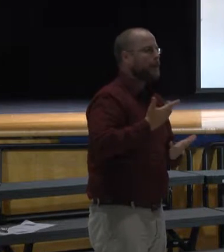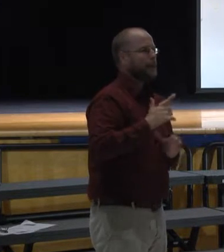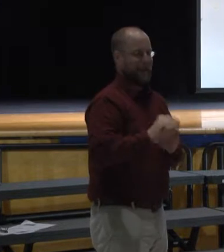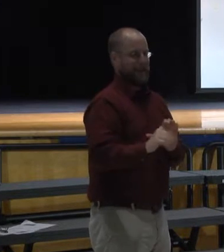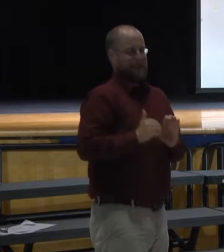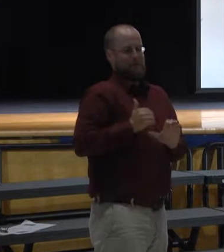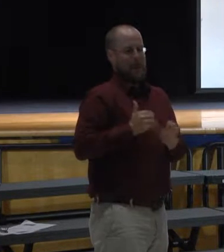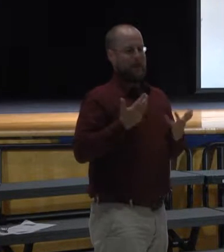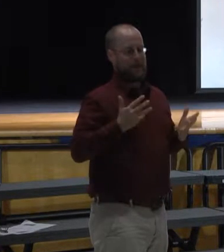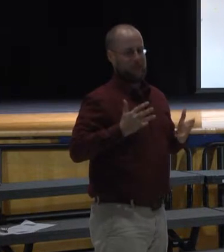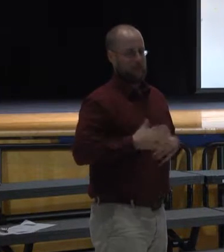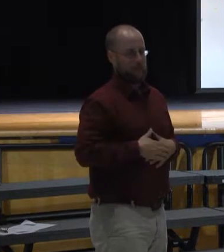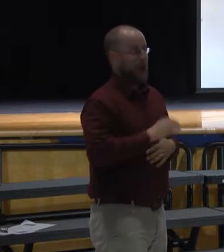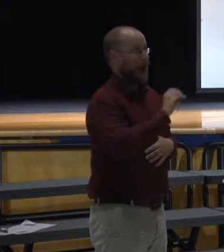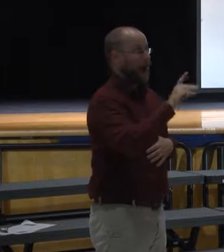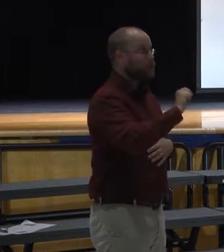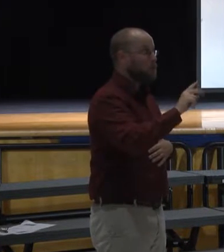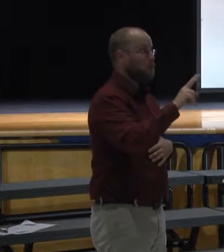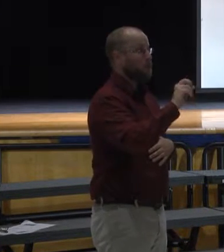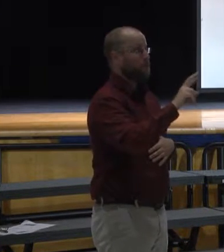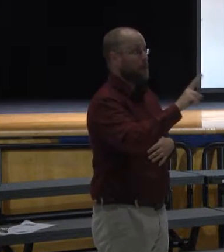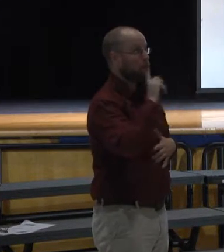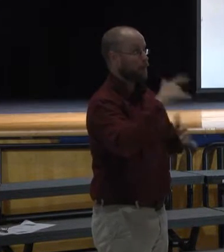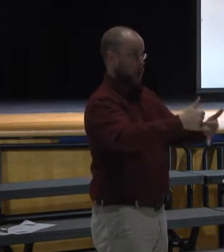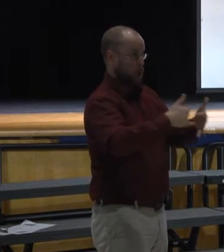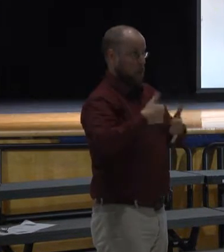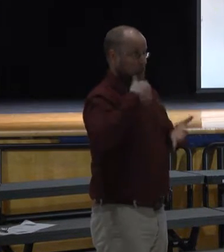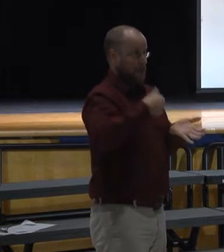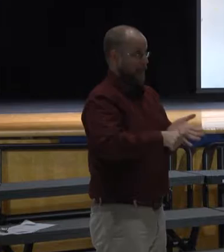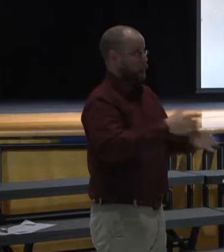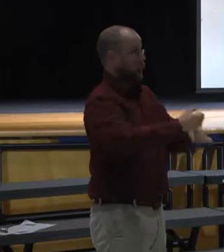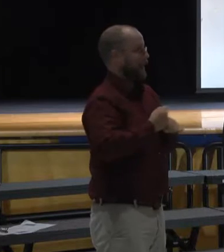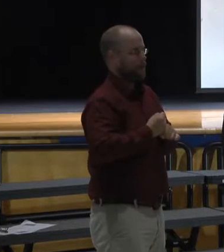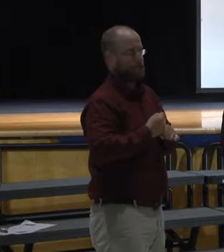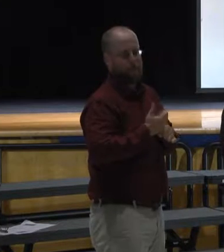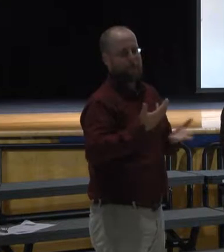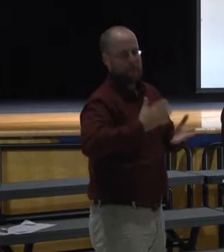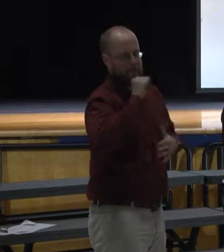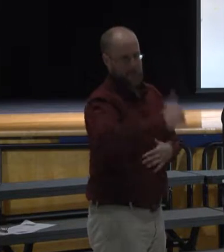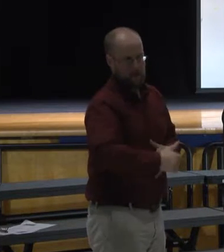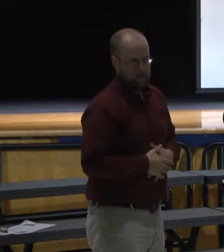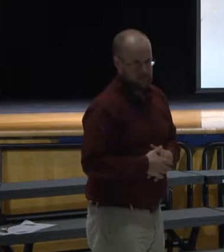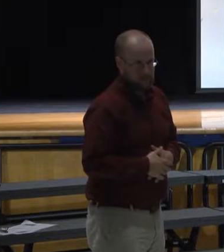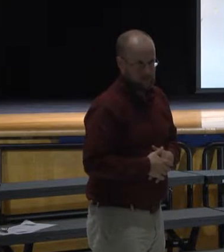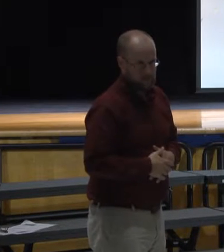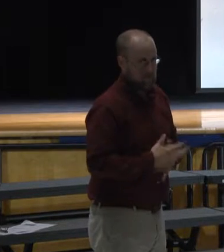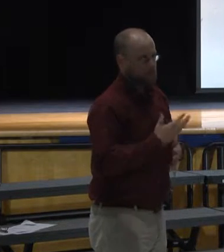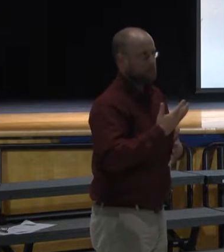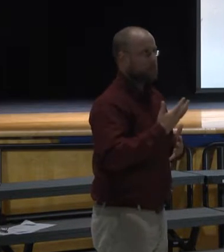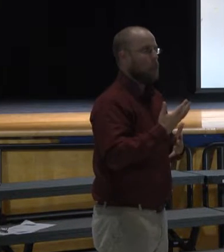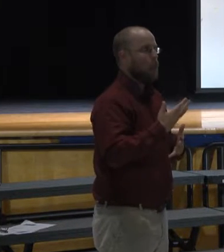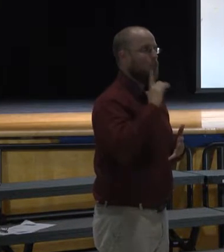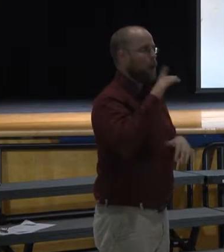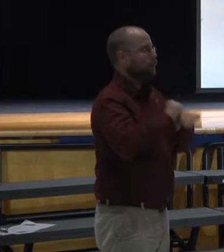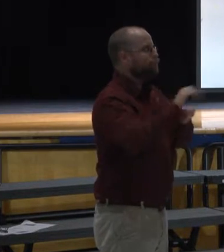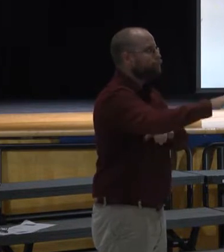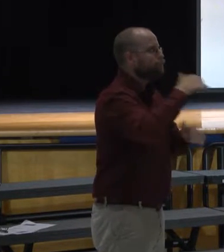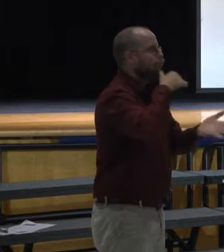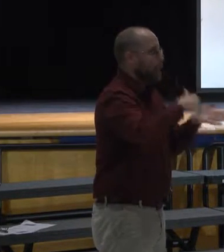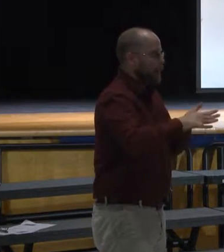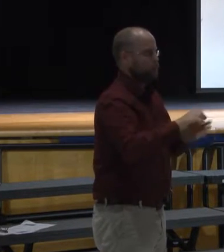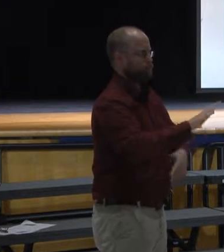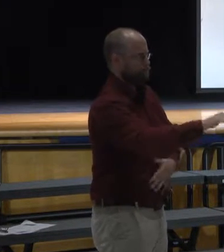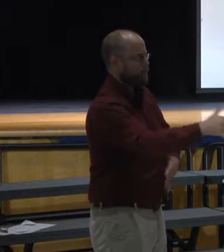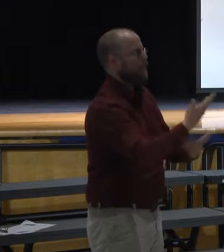you might not get an award letter, or you might not get a follow-up for additional information. But you might get something saying, hey, we've got your data.